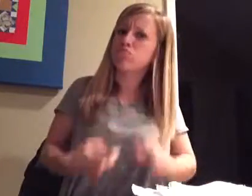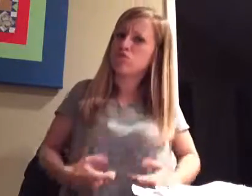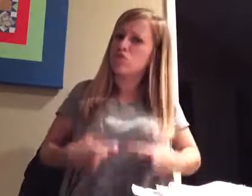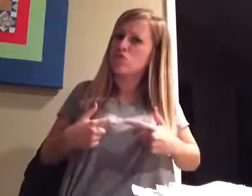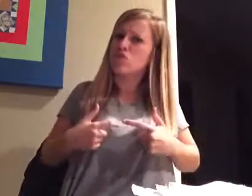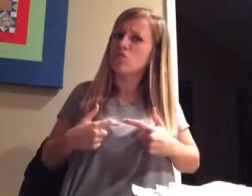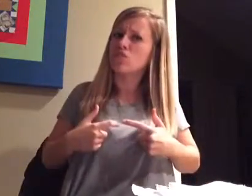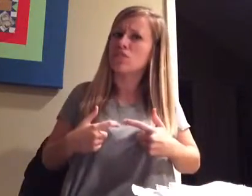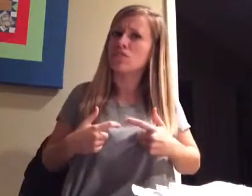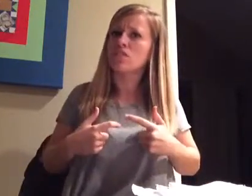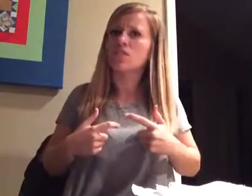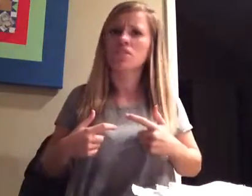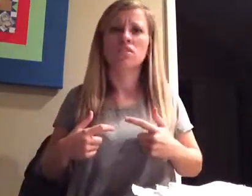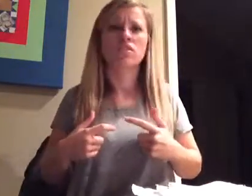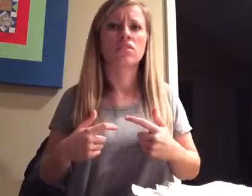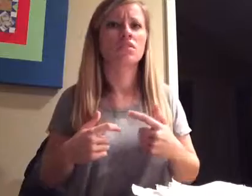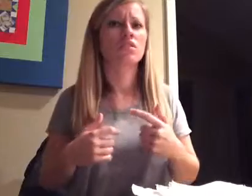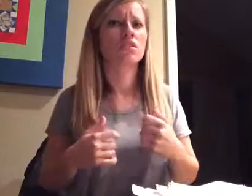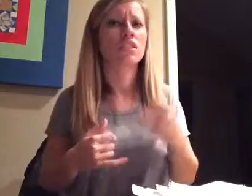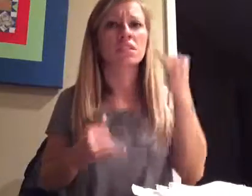experience, almost beyond the